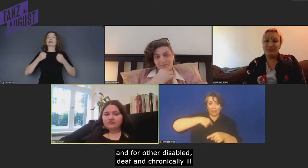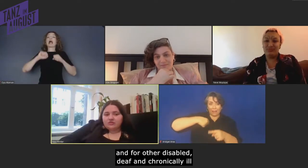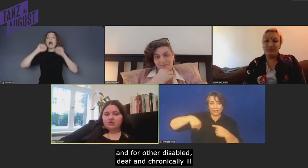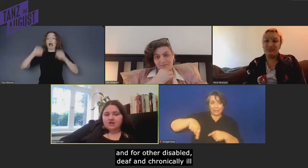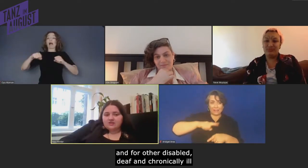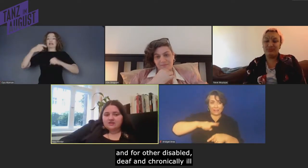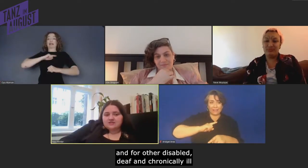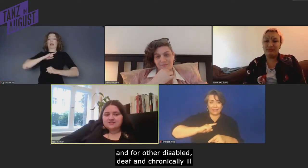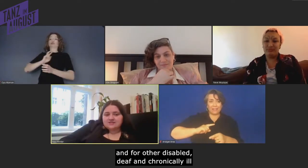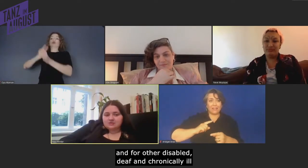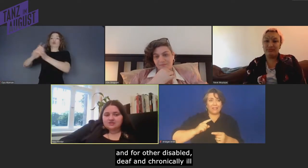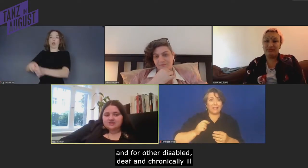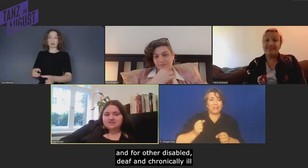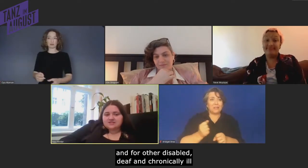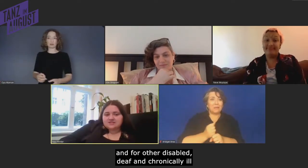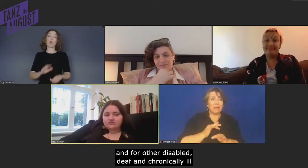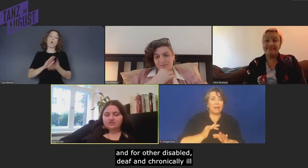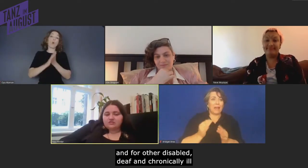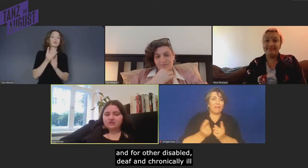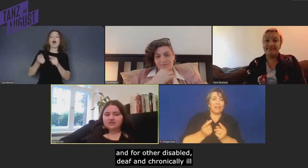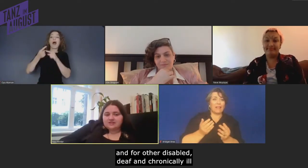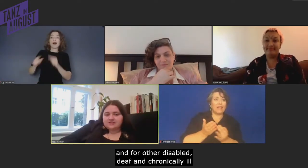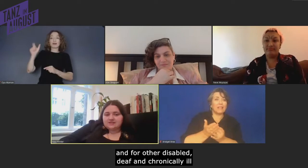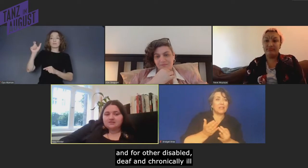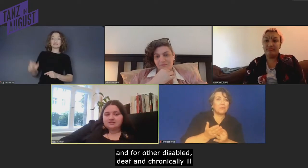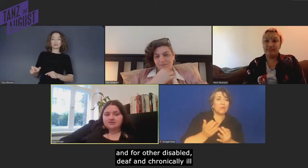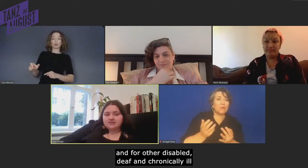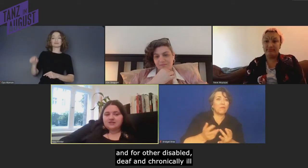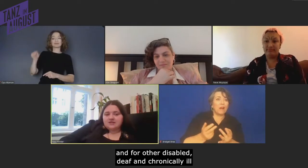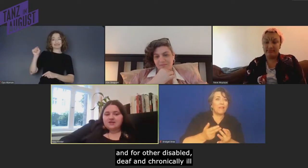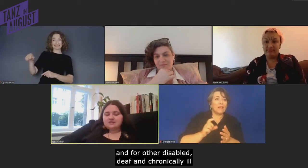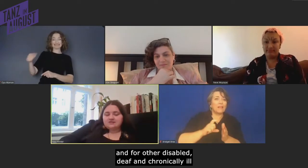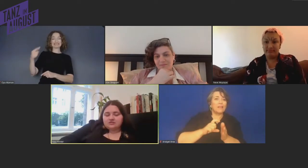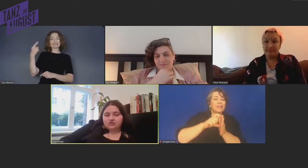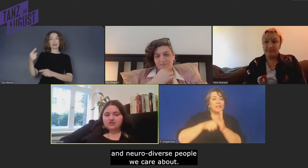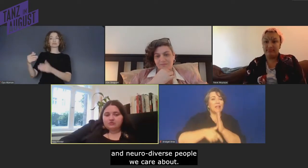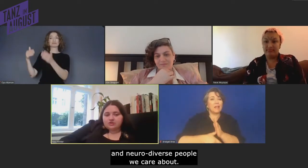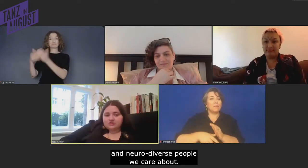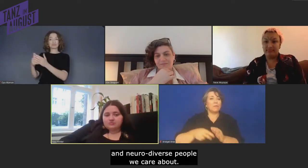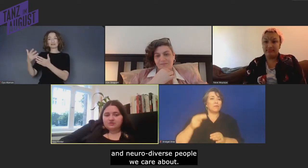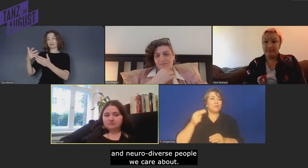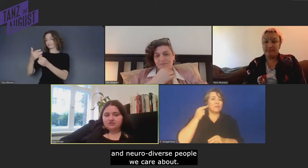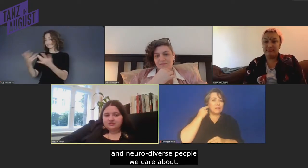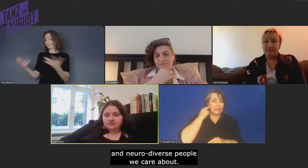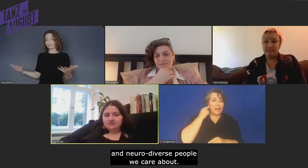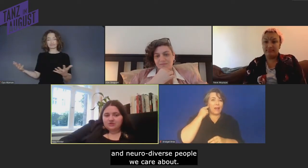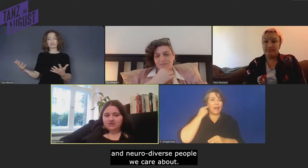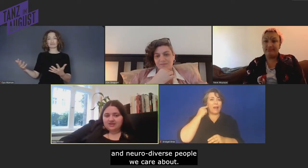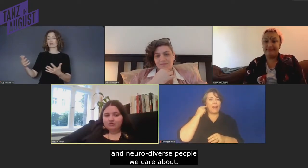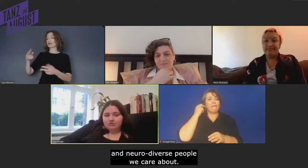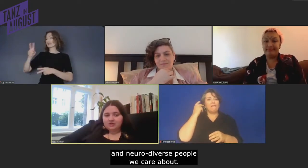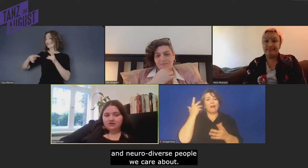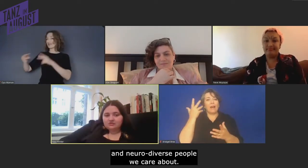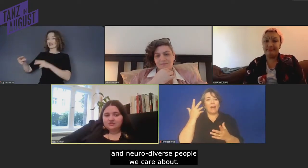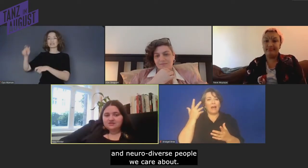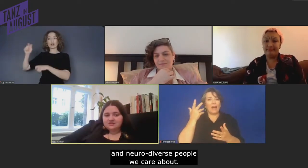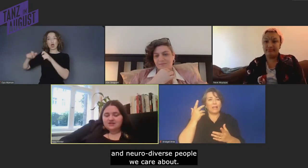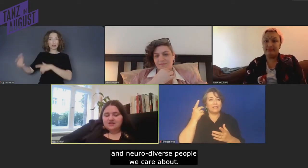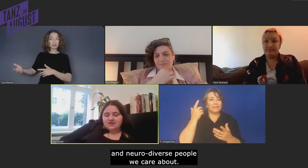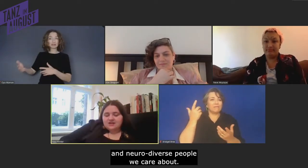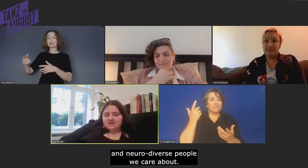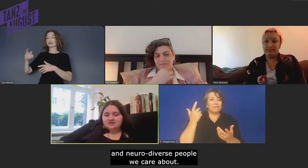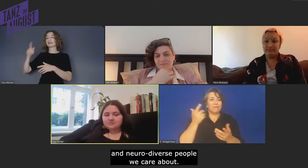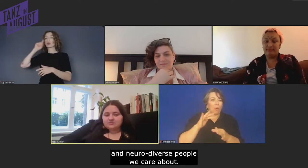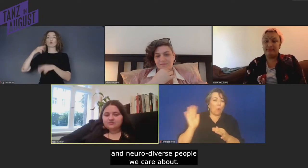accessible for other disabled and deaf and chronically ill and neurodiverse people we care about.